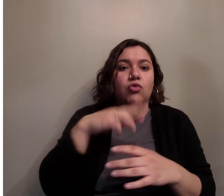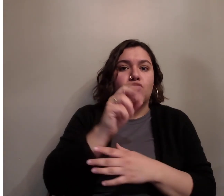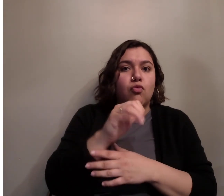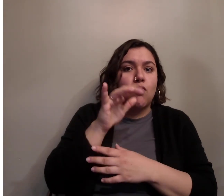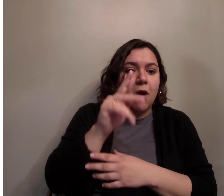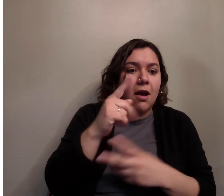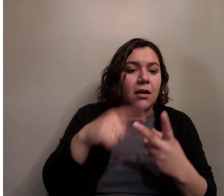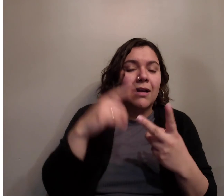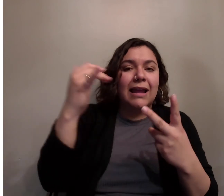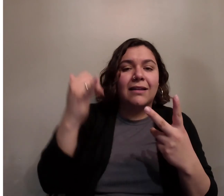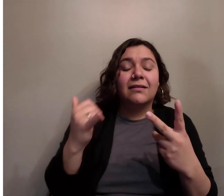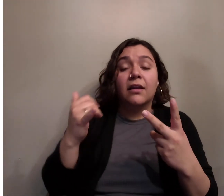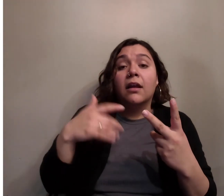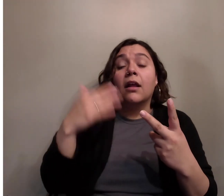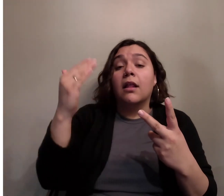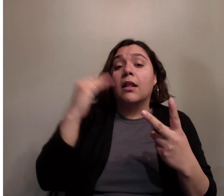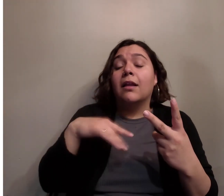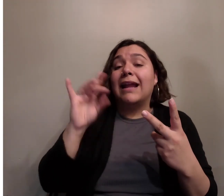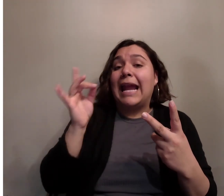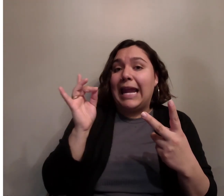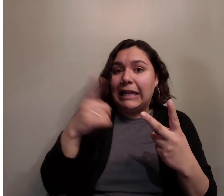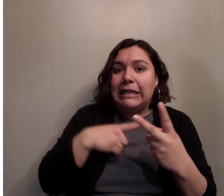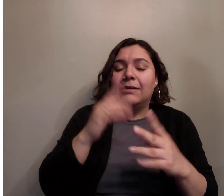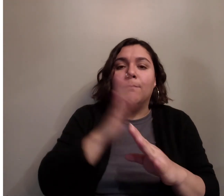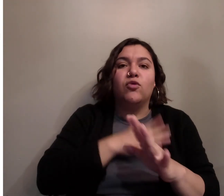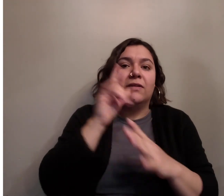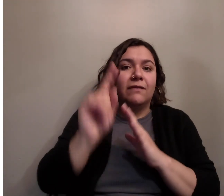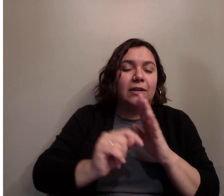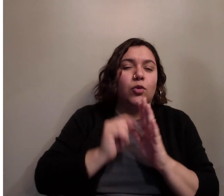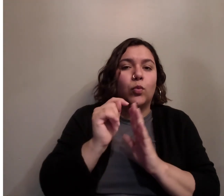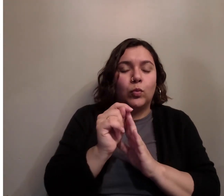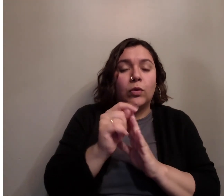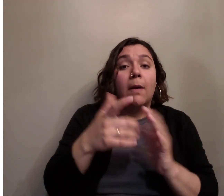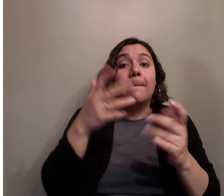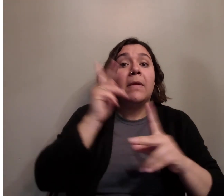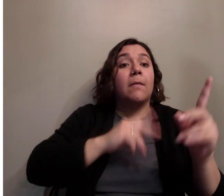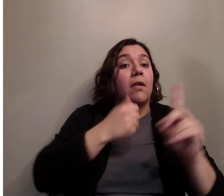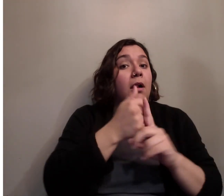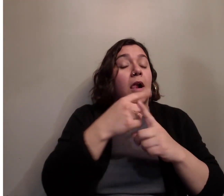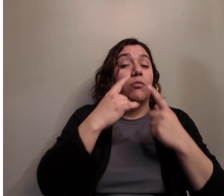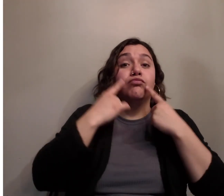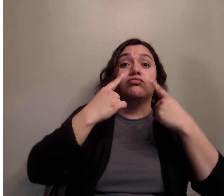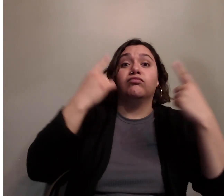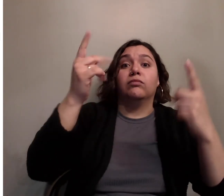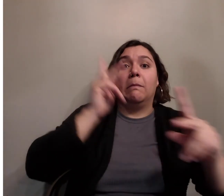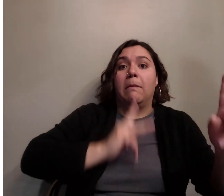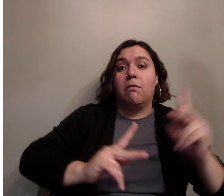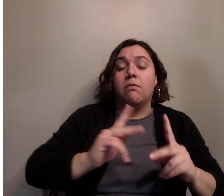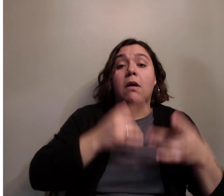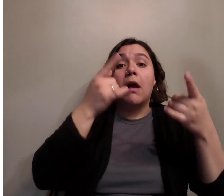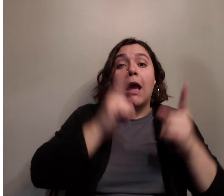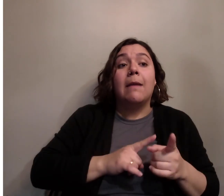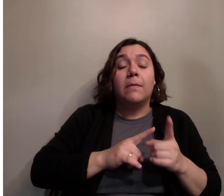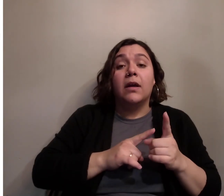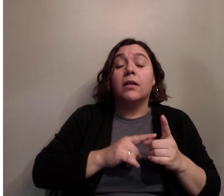stadium rock to 1980s music video. There were people who were massive celebrities who then,